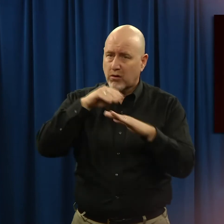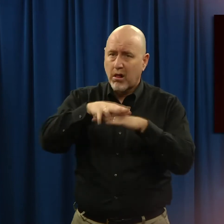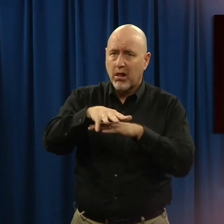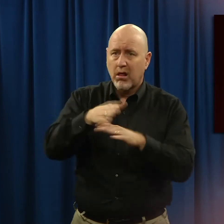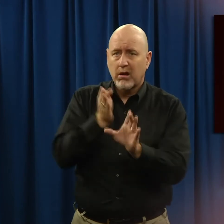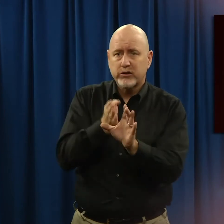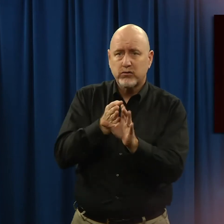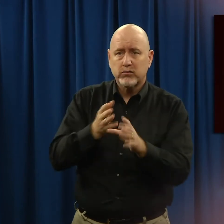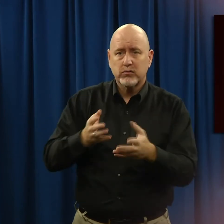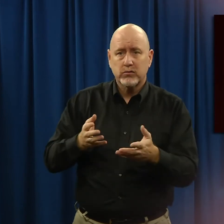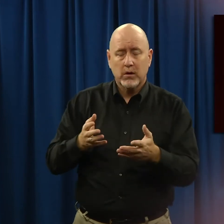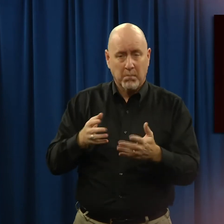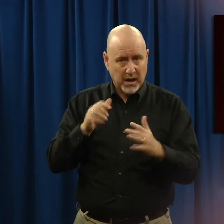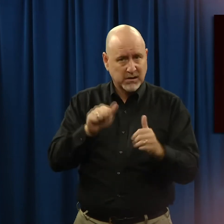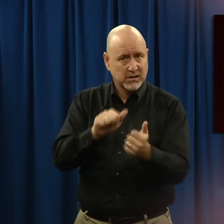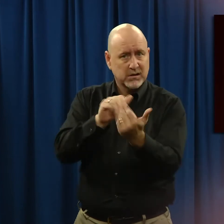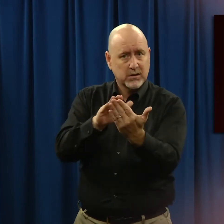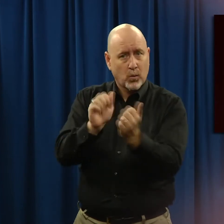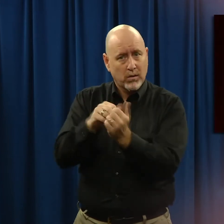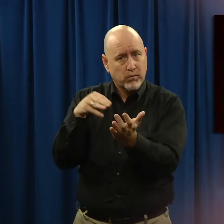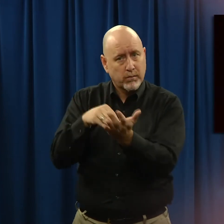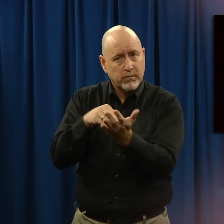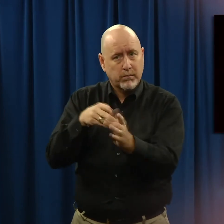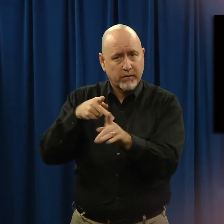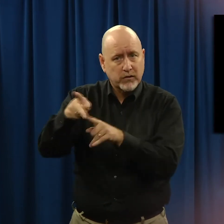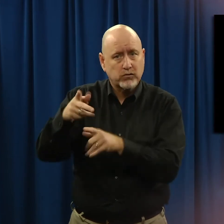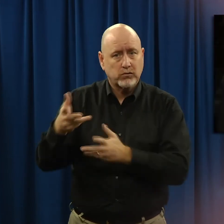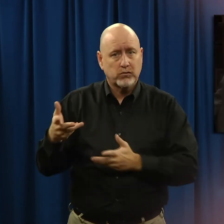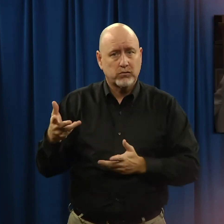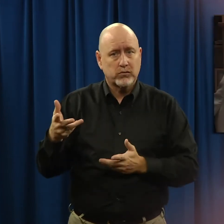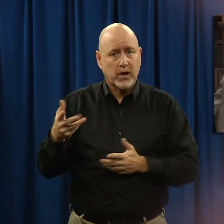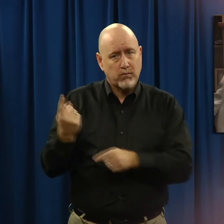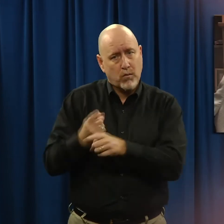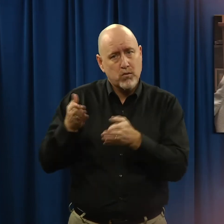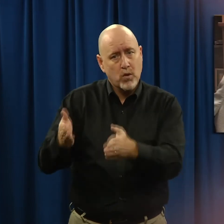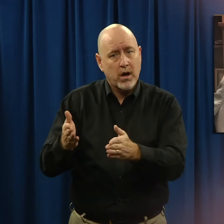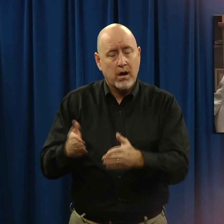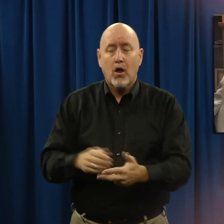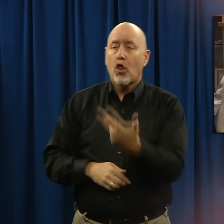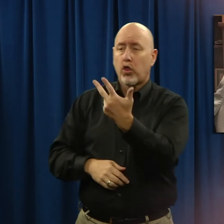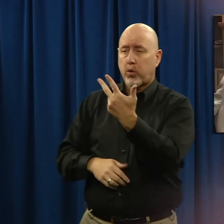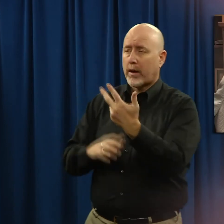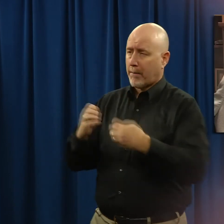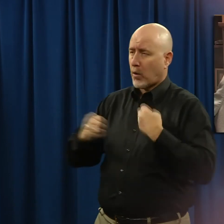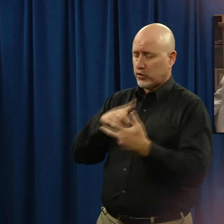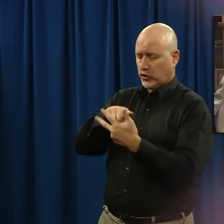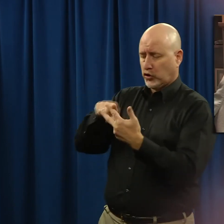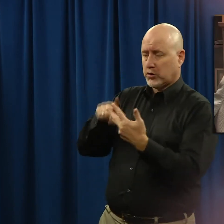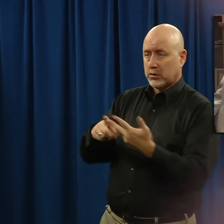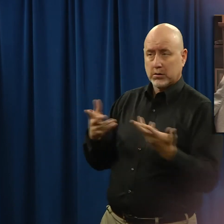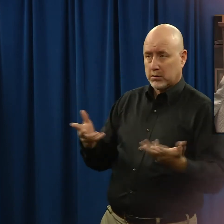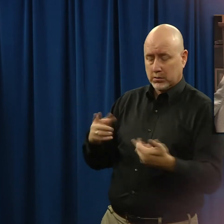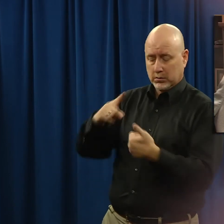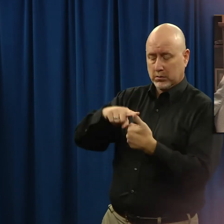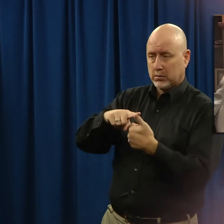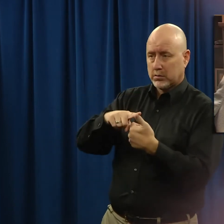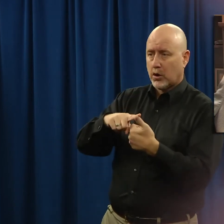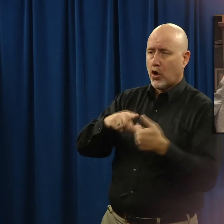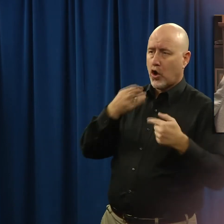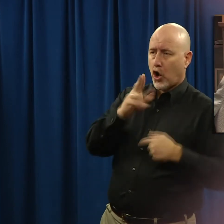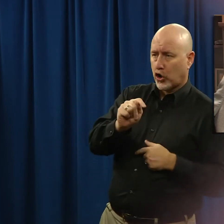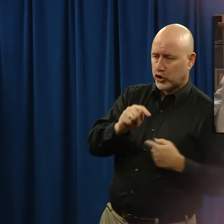addressed appropriately and professionally. The three basic emotions that you deal with happens to be